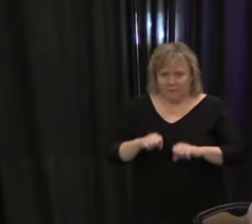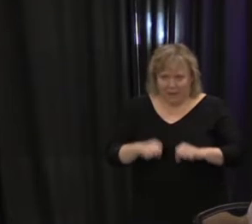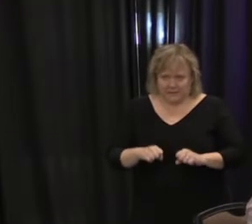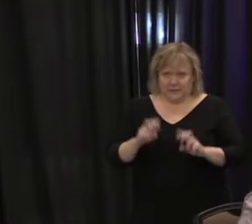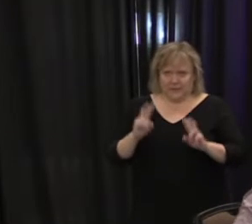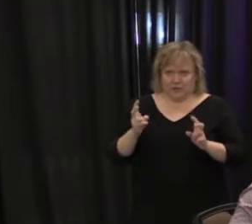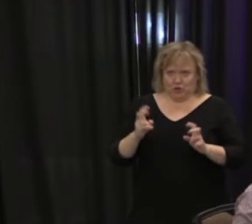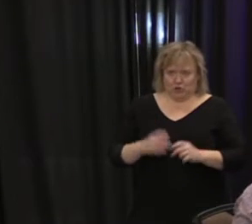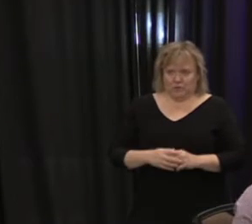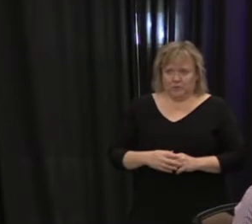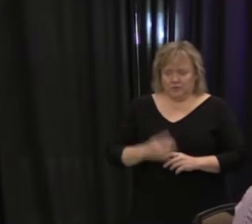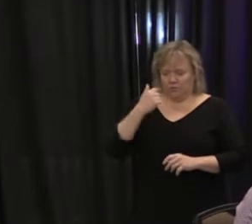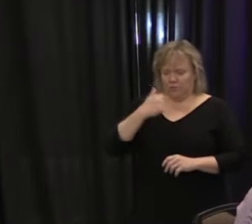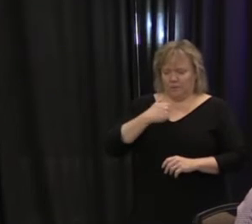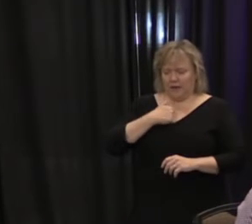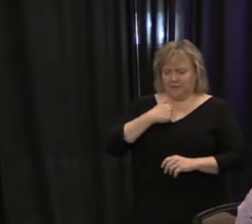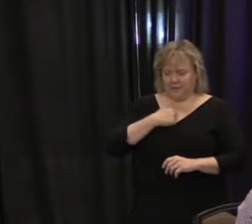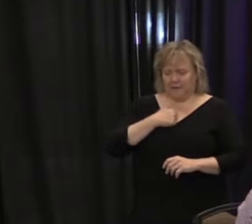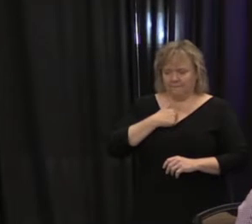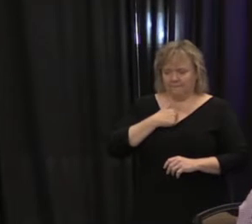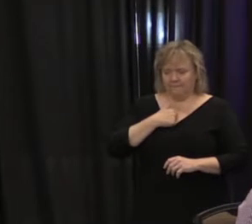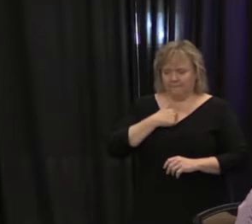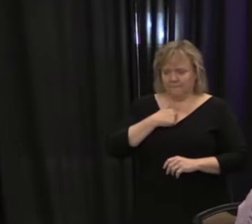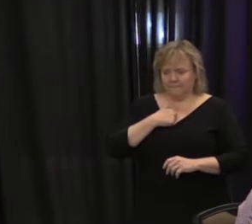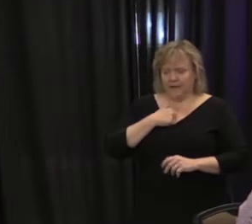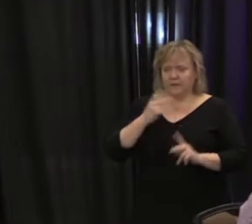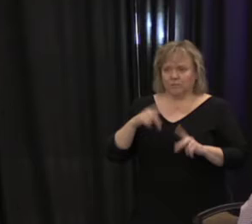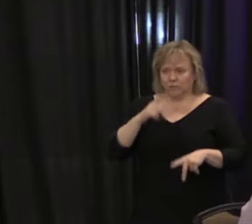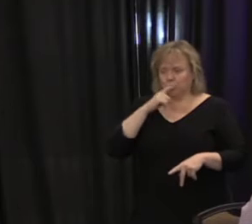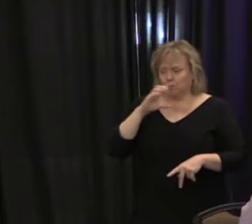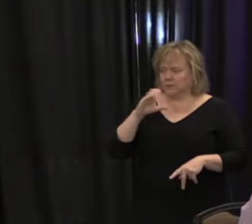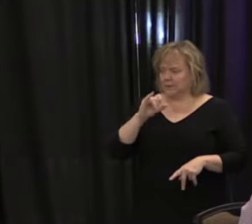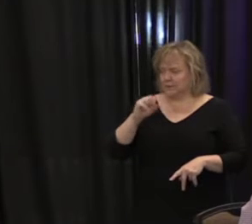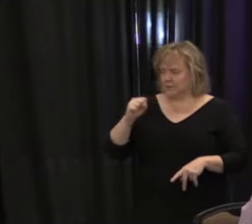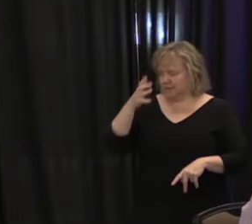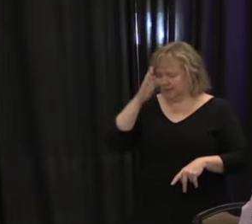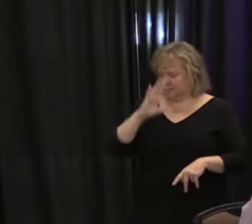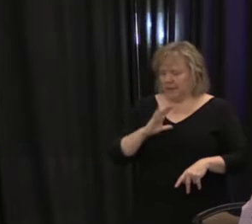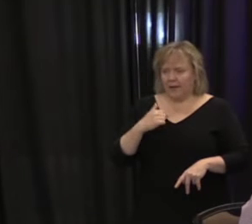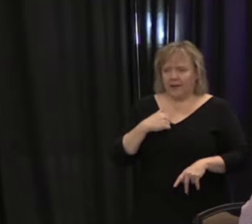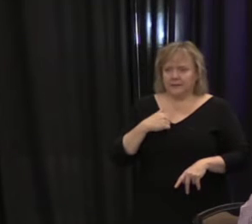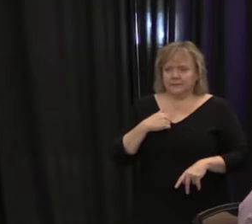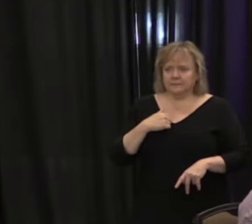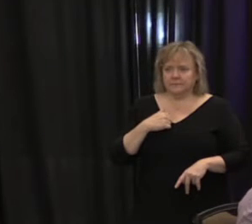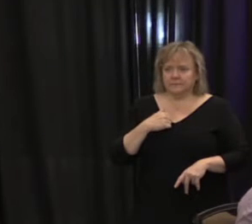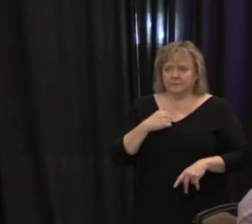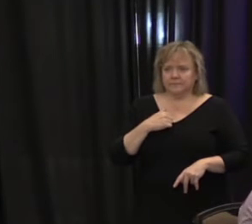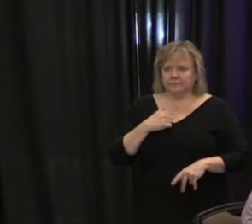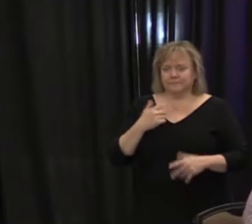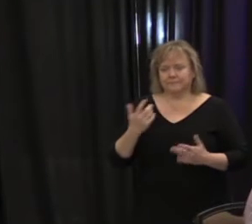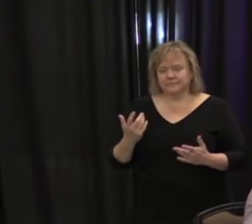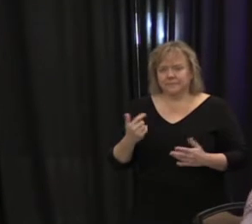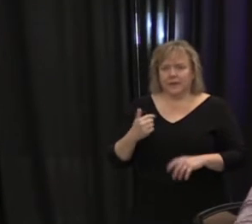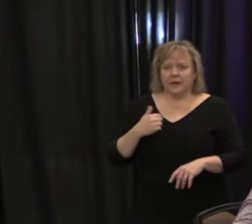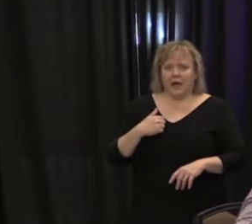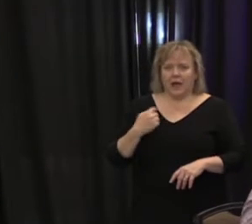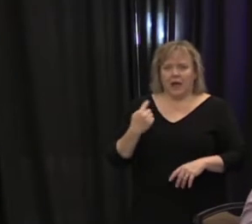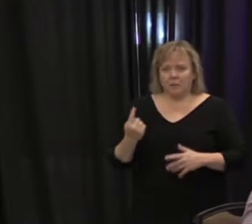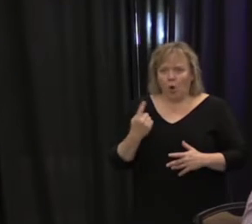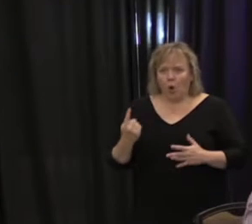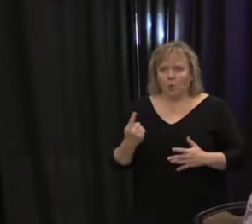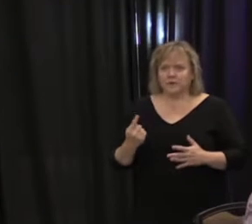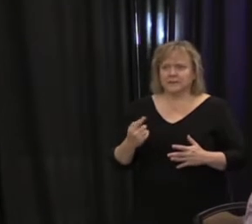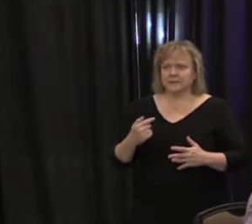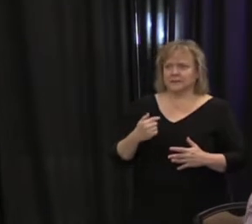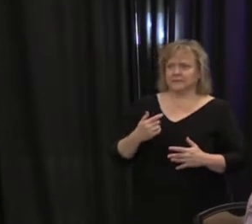so as someone who is a cis man, I'm always in